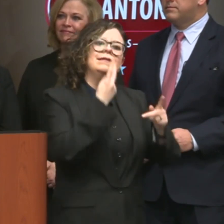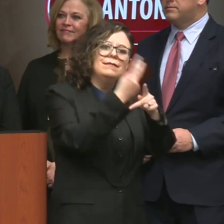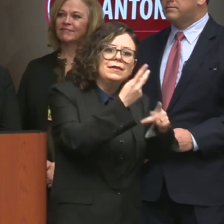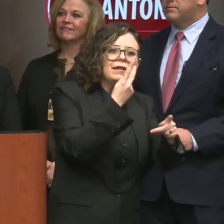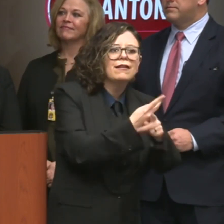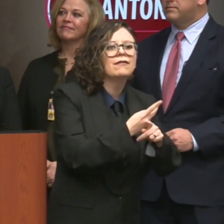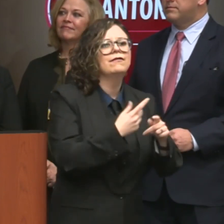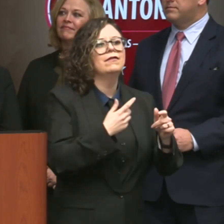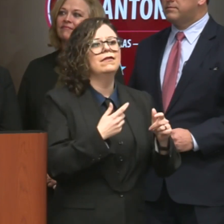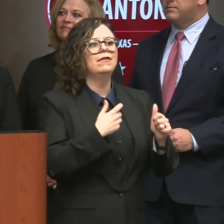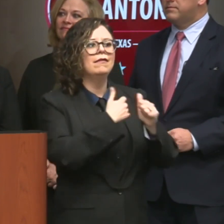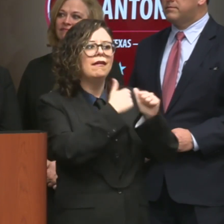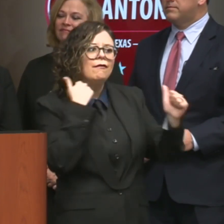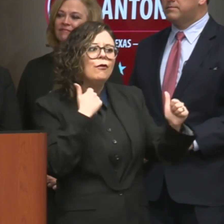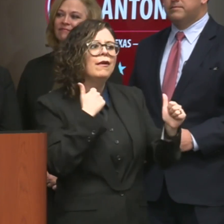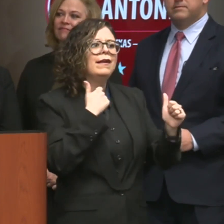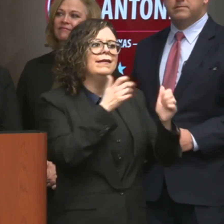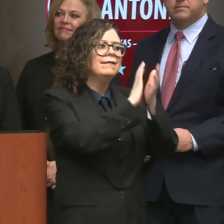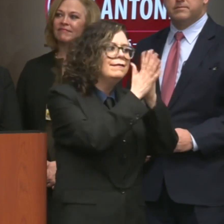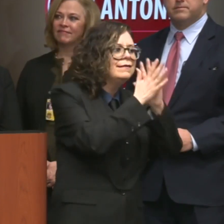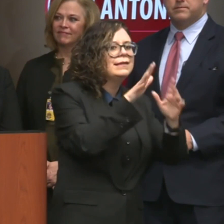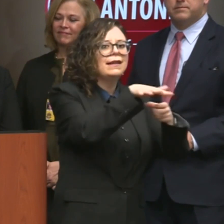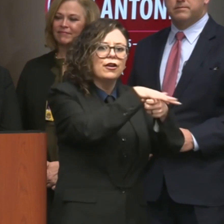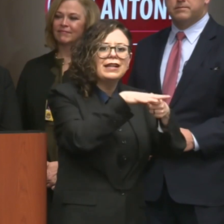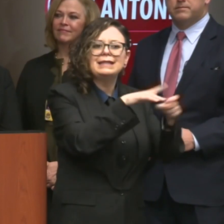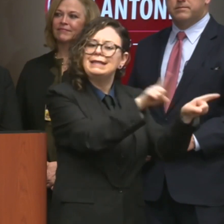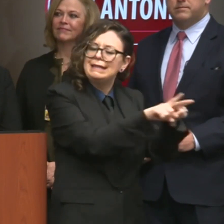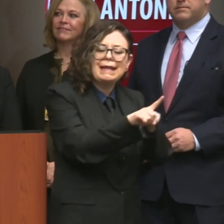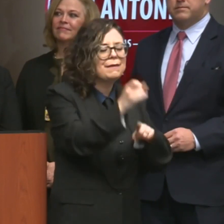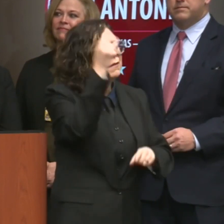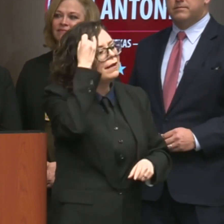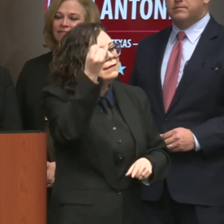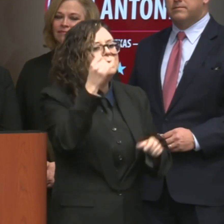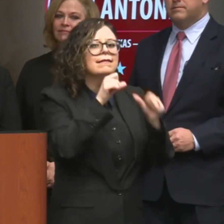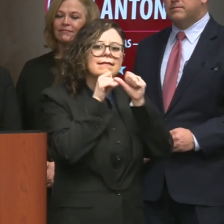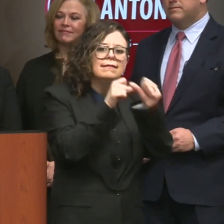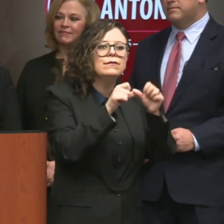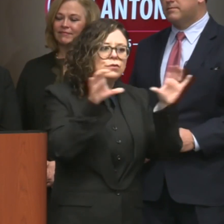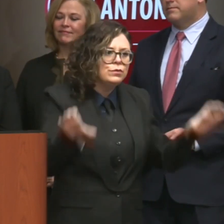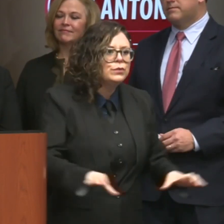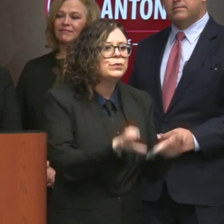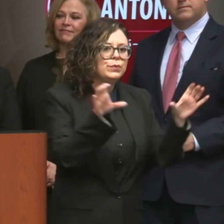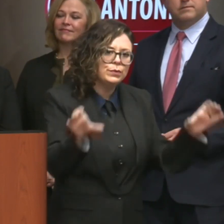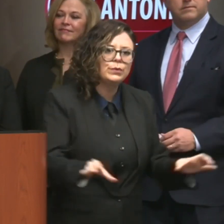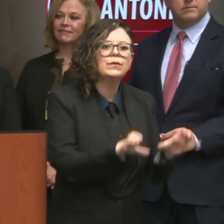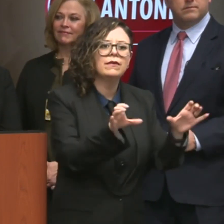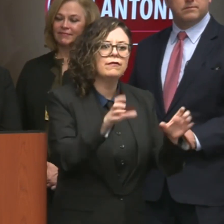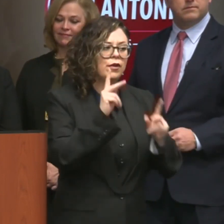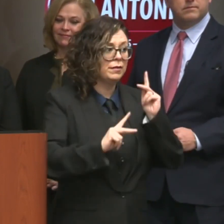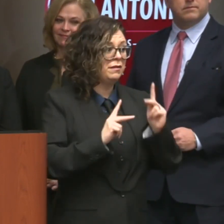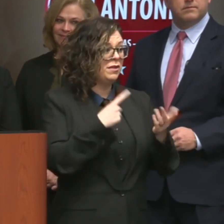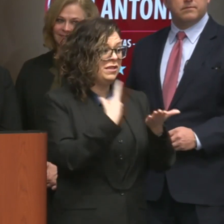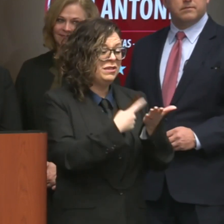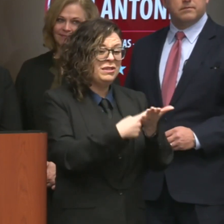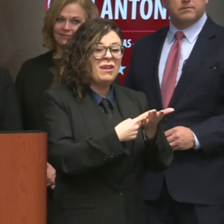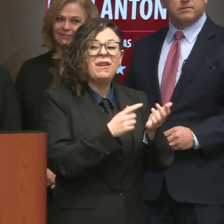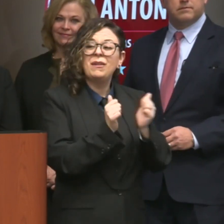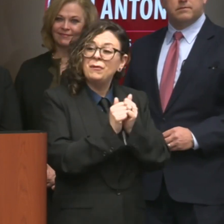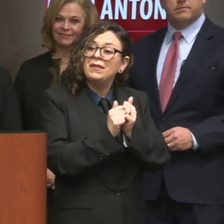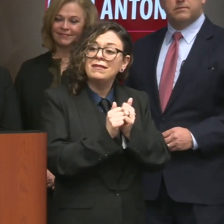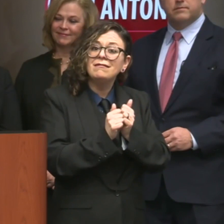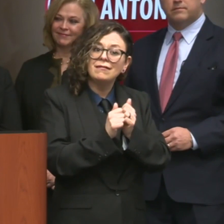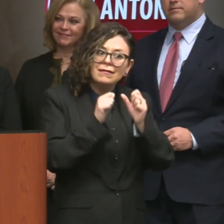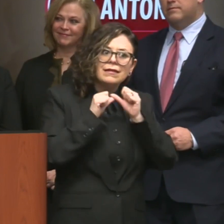please understand that message, amplify that message for the folks that you talk to and that you interact